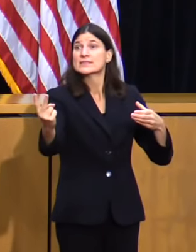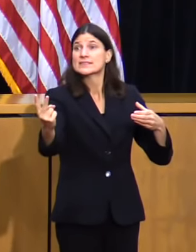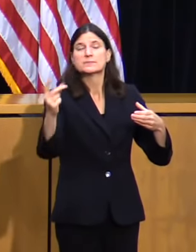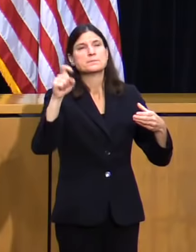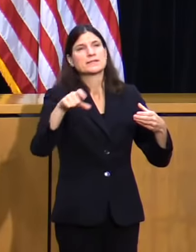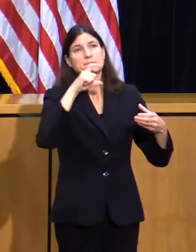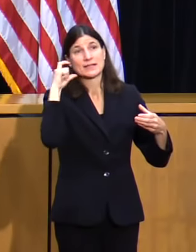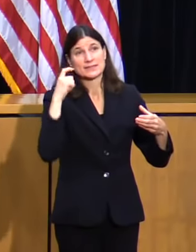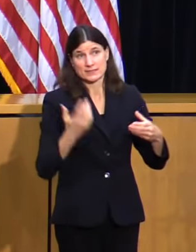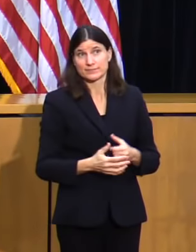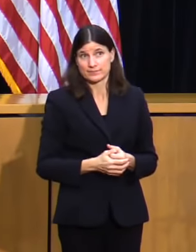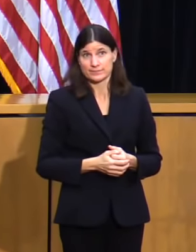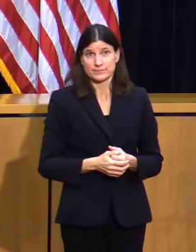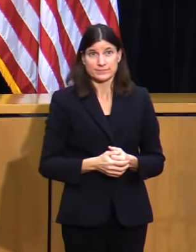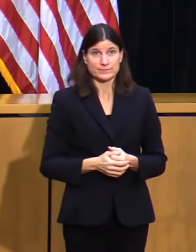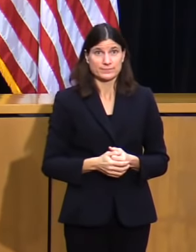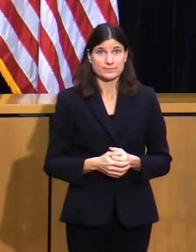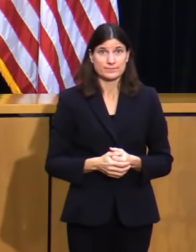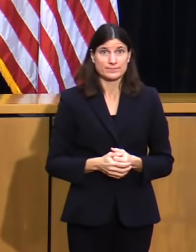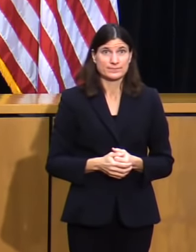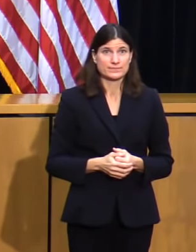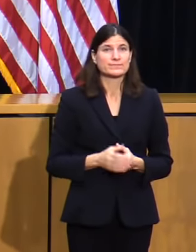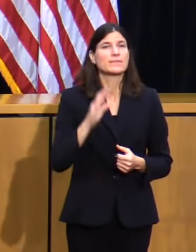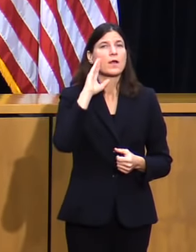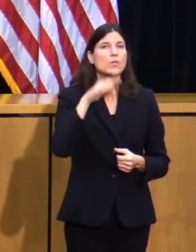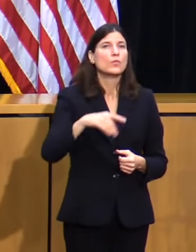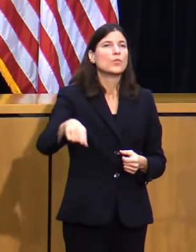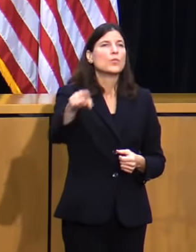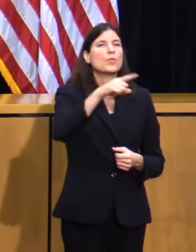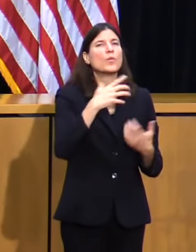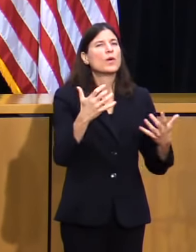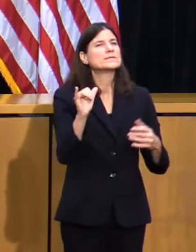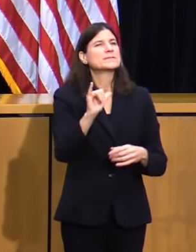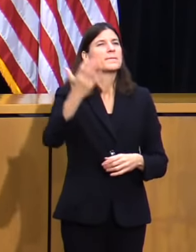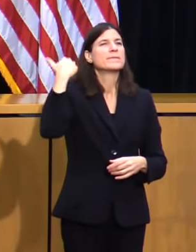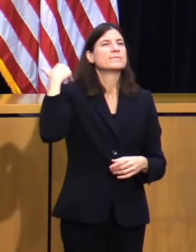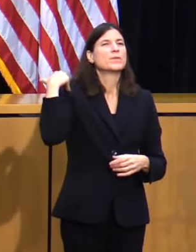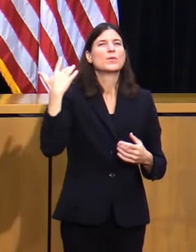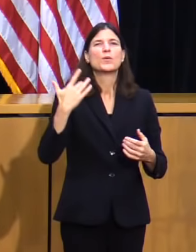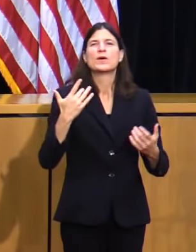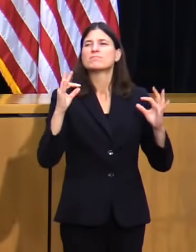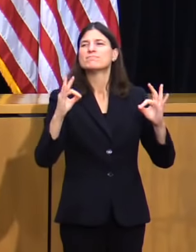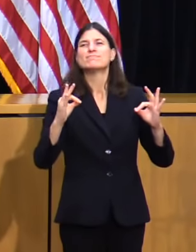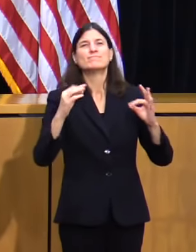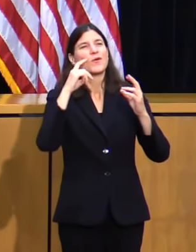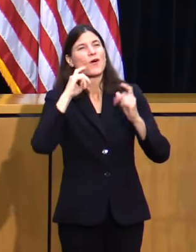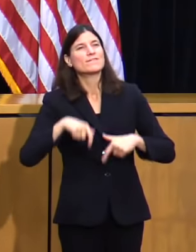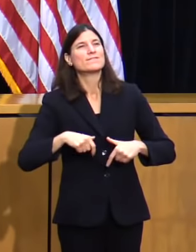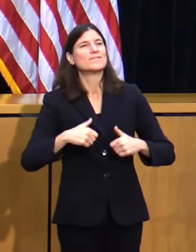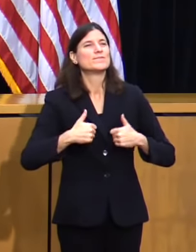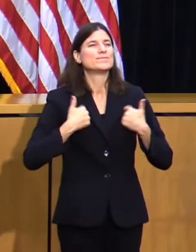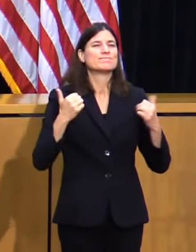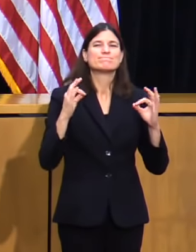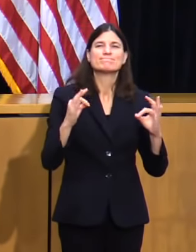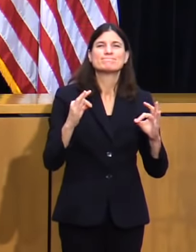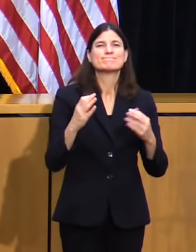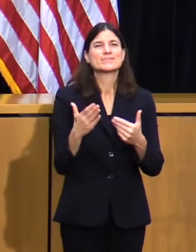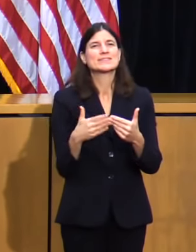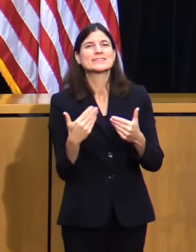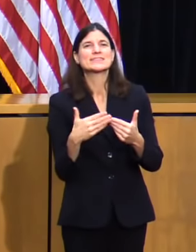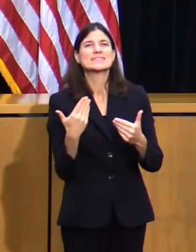desire to get back to something like normal is a big part of what's driving case growth and ultimately